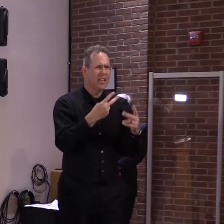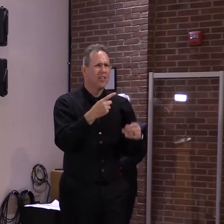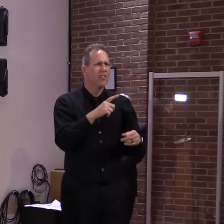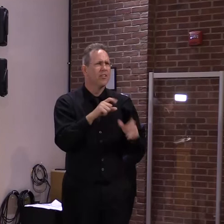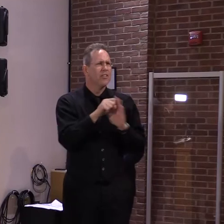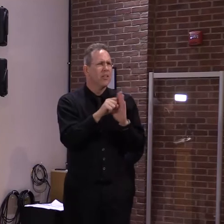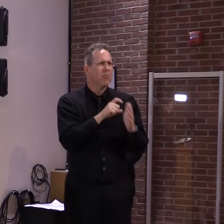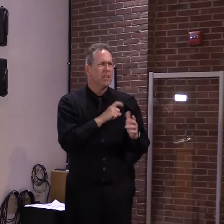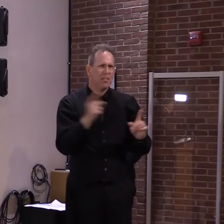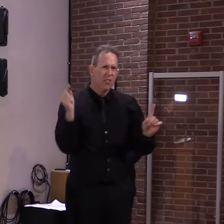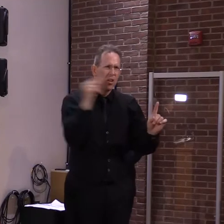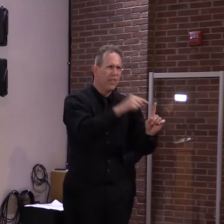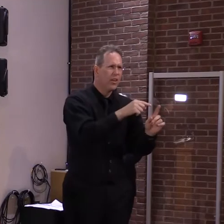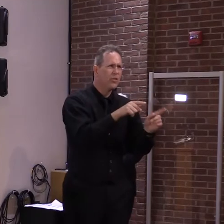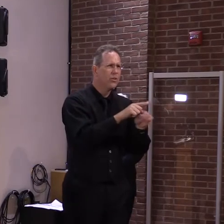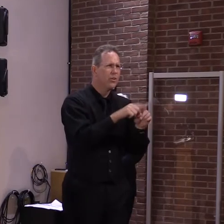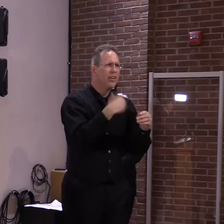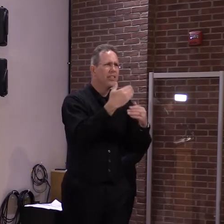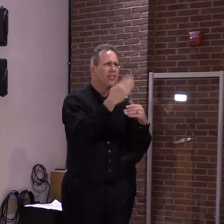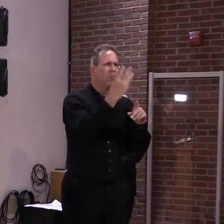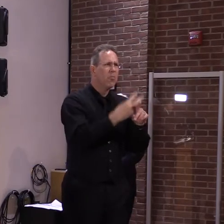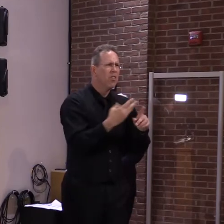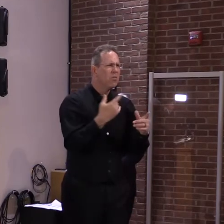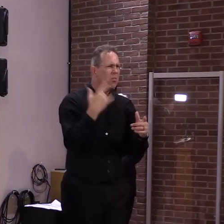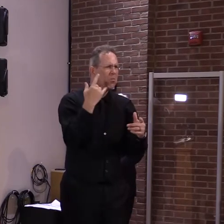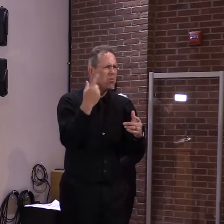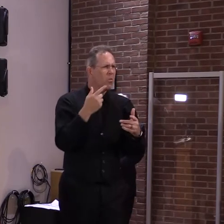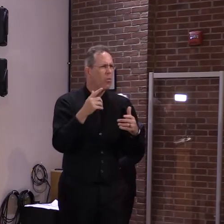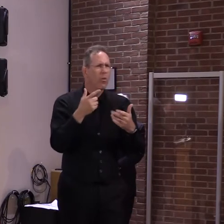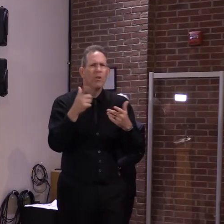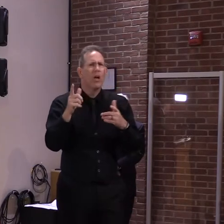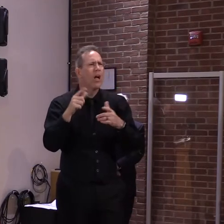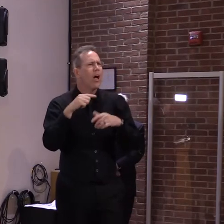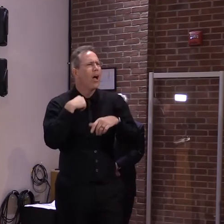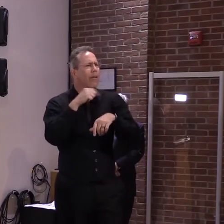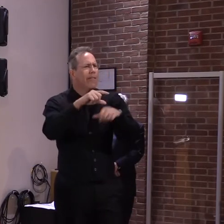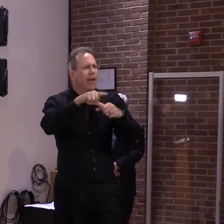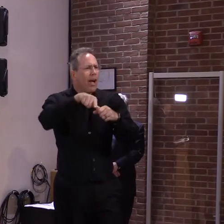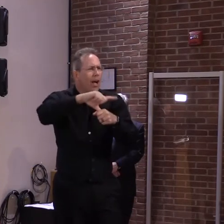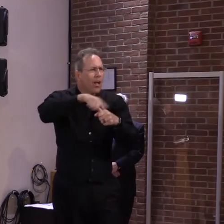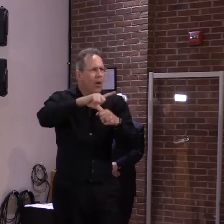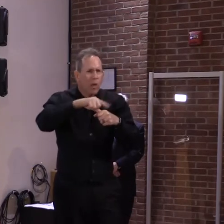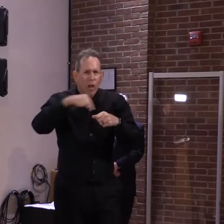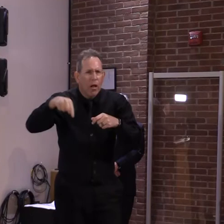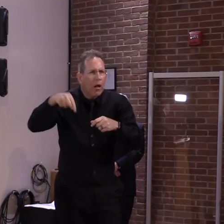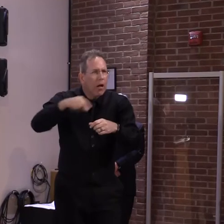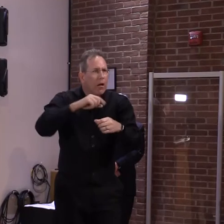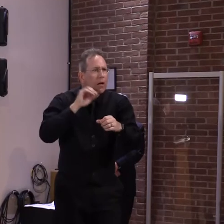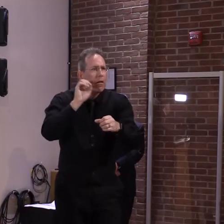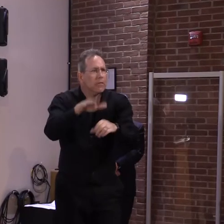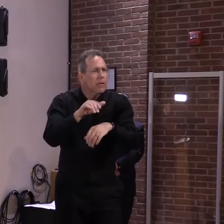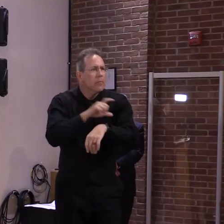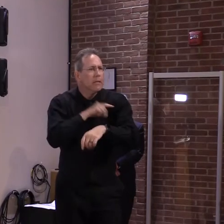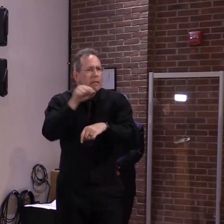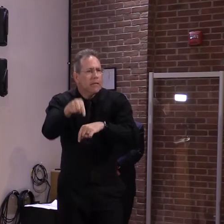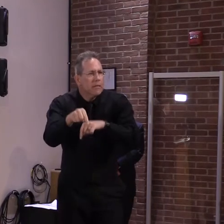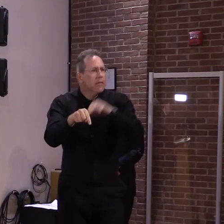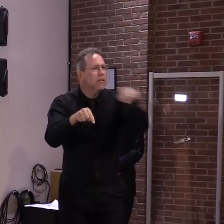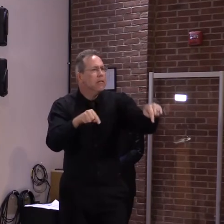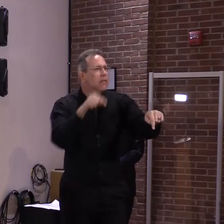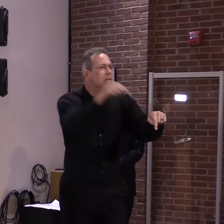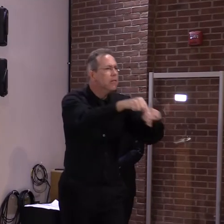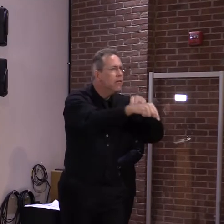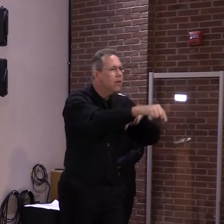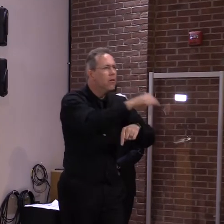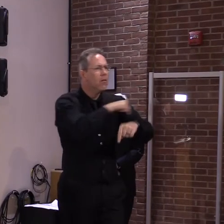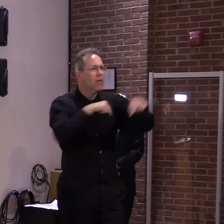6 months. I mean, which barracks are really shorthanded, as far as you know? We just produced a